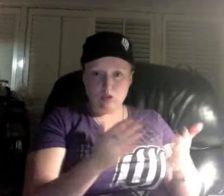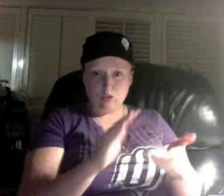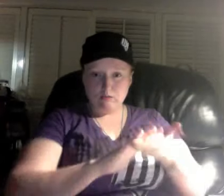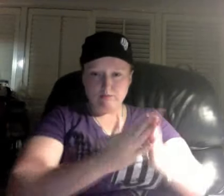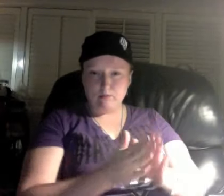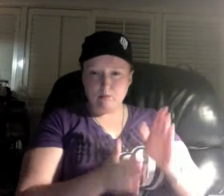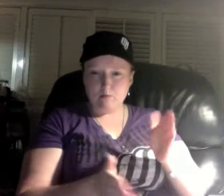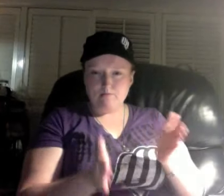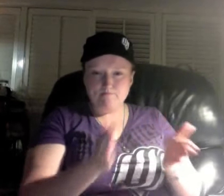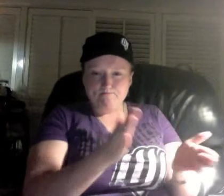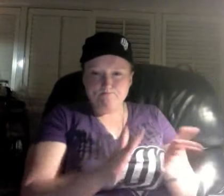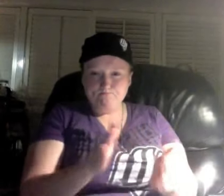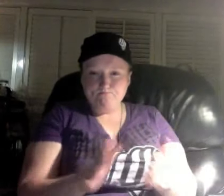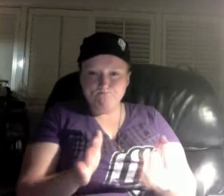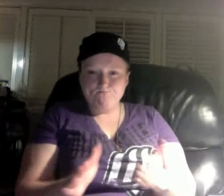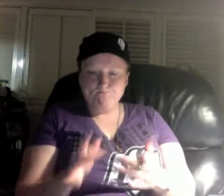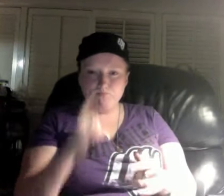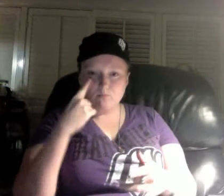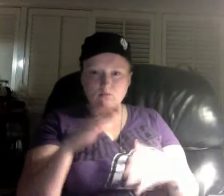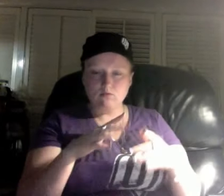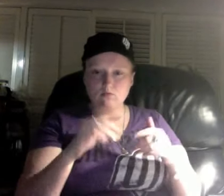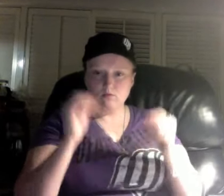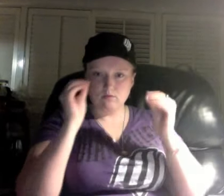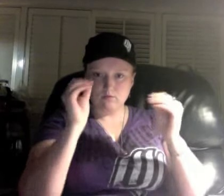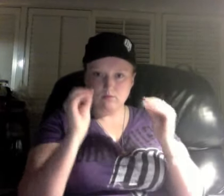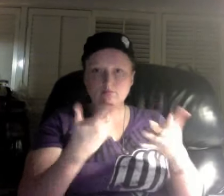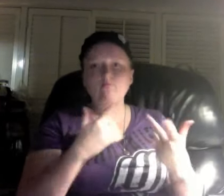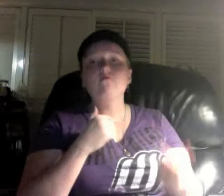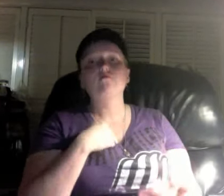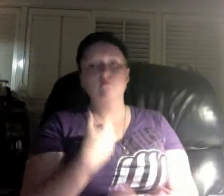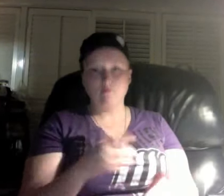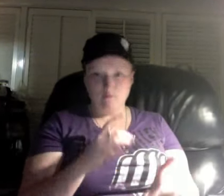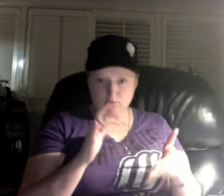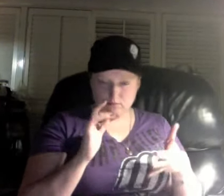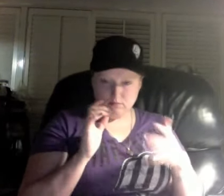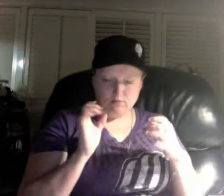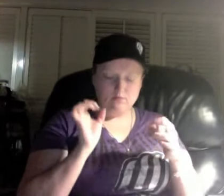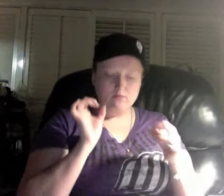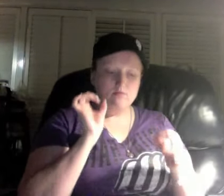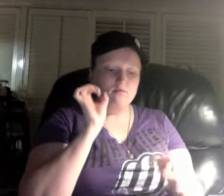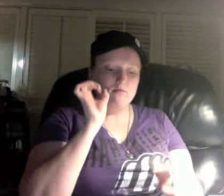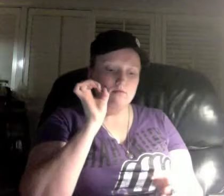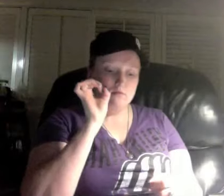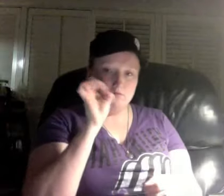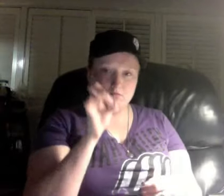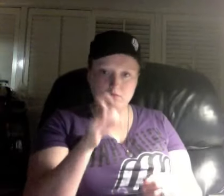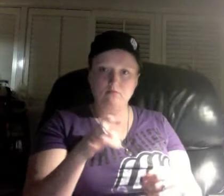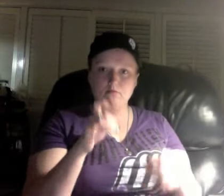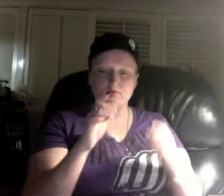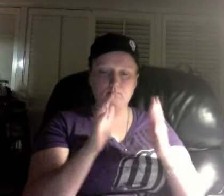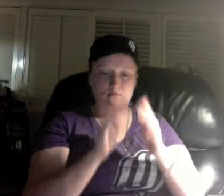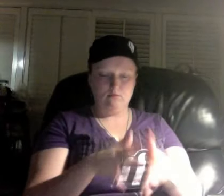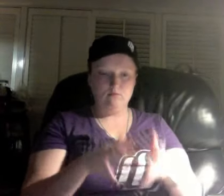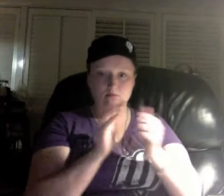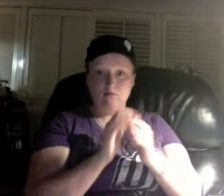I ask for God's guidance, and I ask for the Holy Spirit in order to help me and make sure that I am teaching the